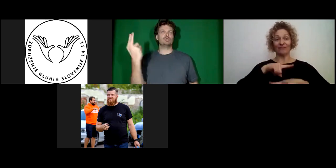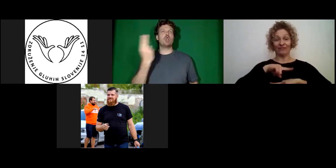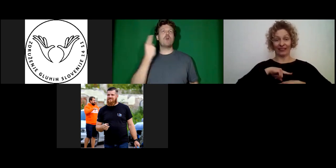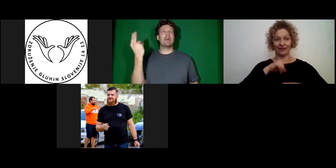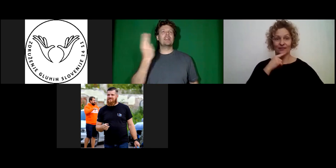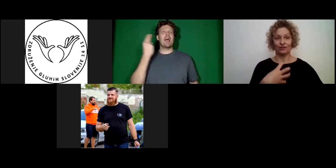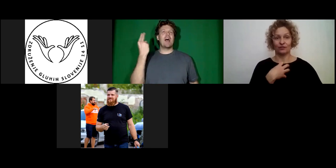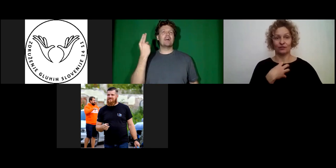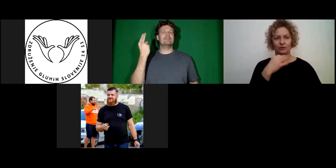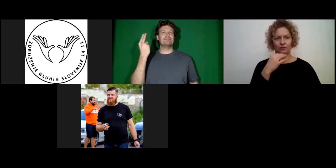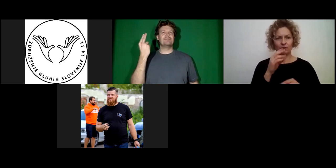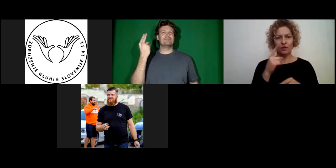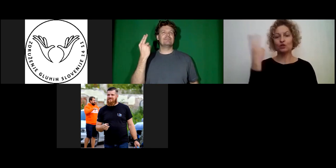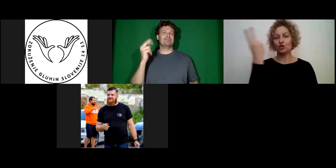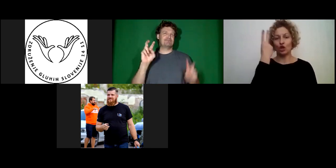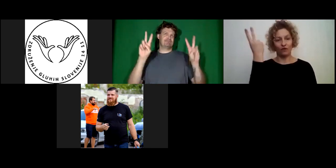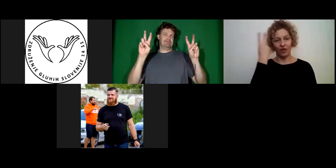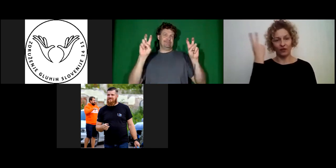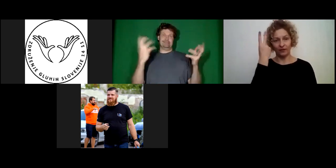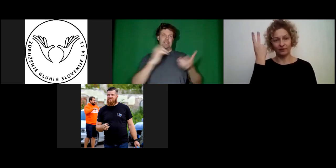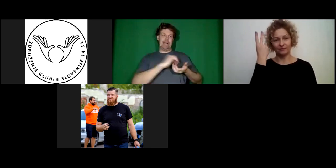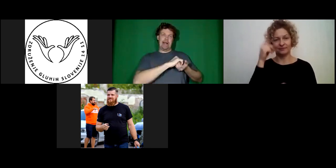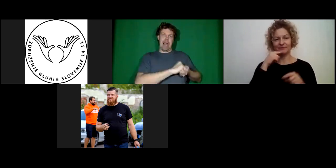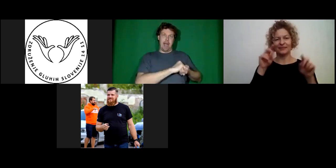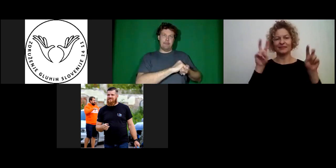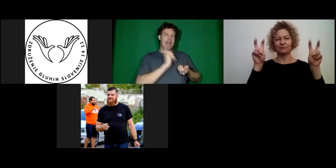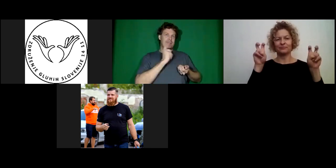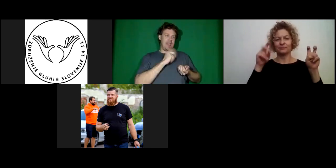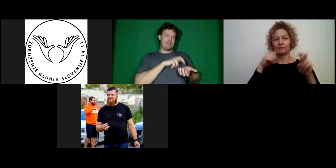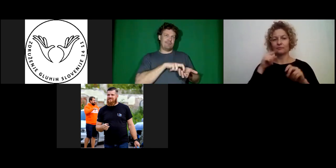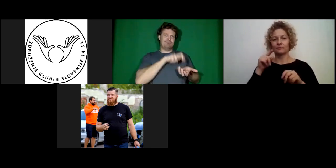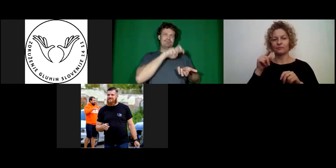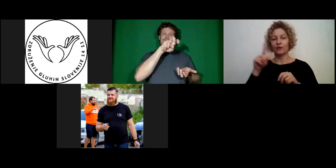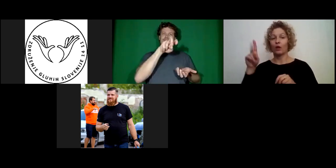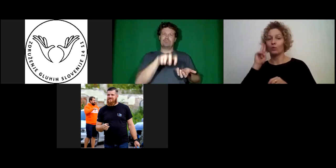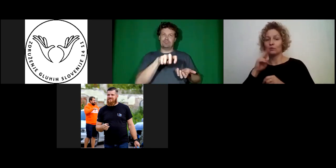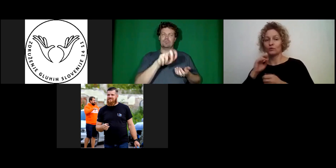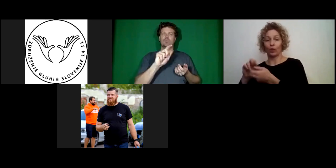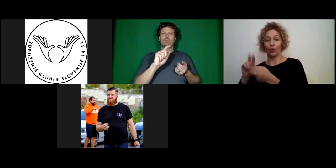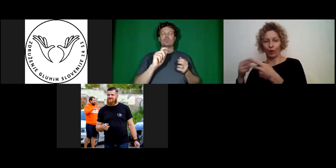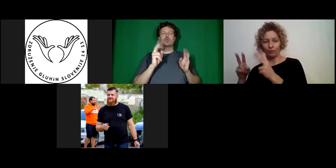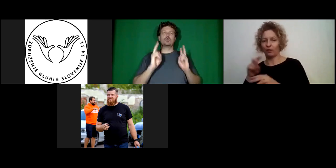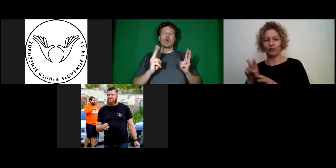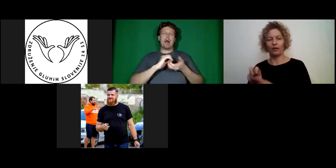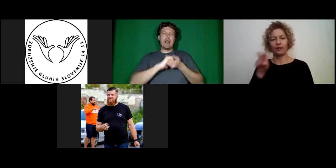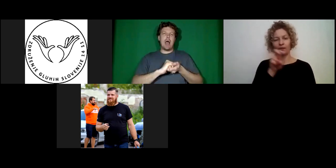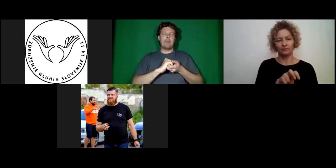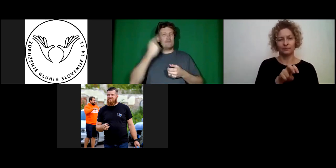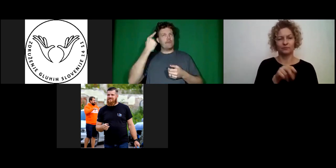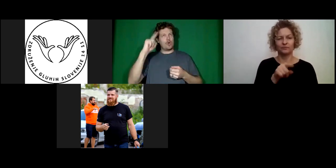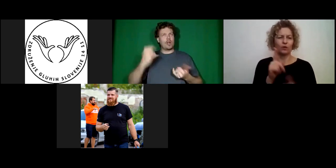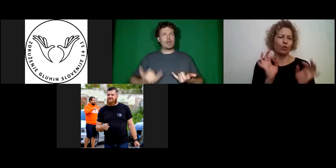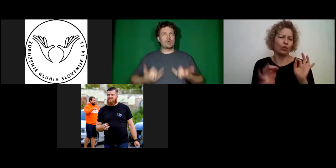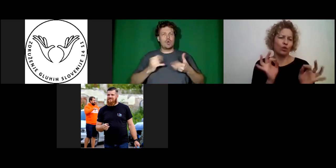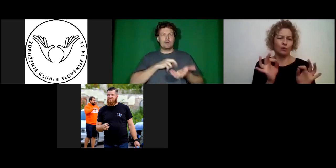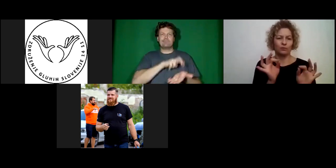But there was a federational team, a Slovenian federation team. So you have, first I went to club, and then I